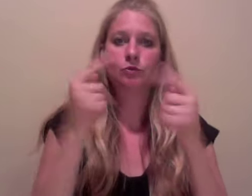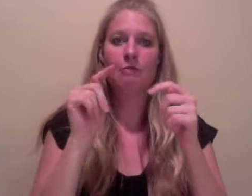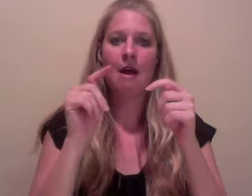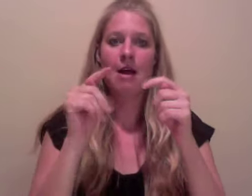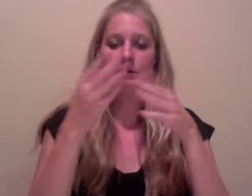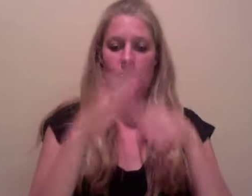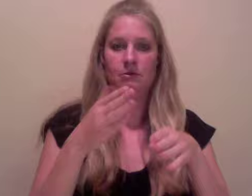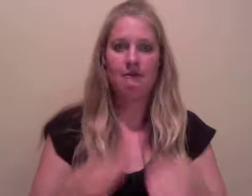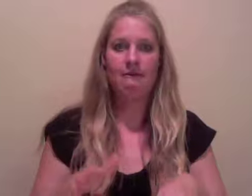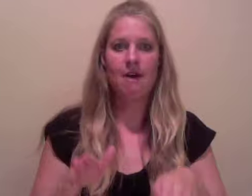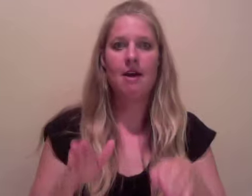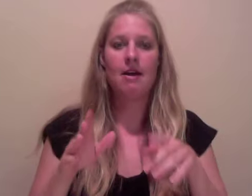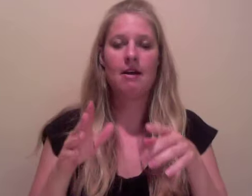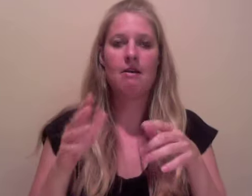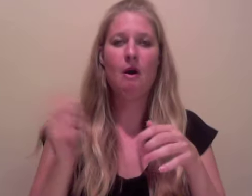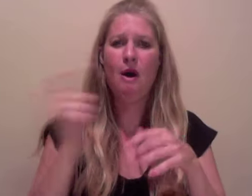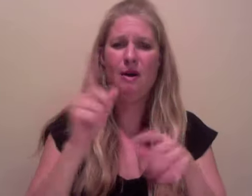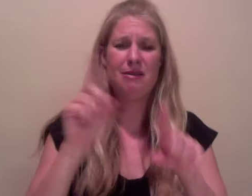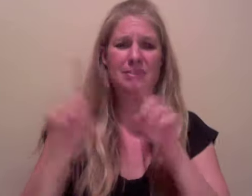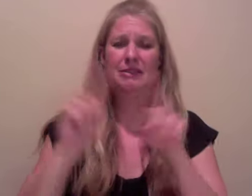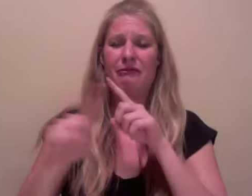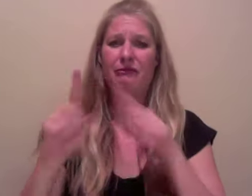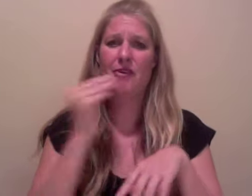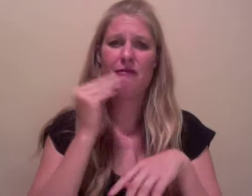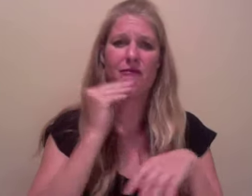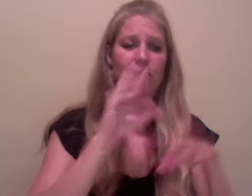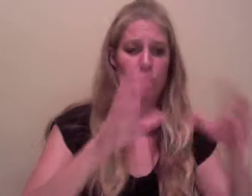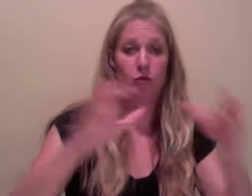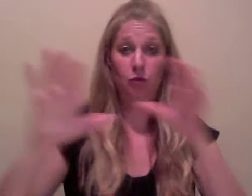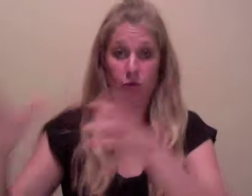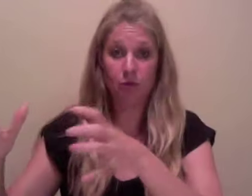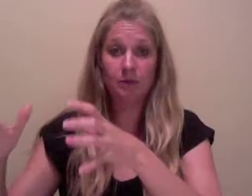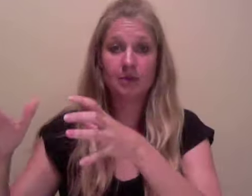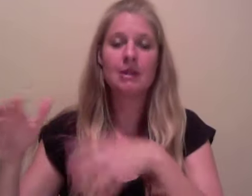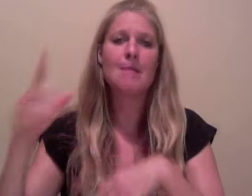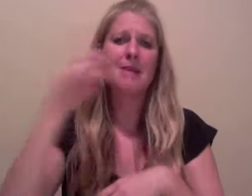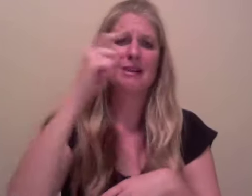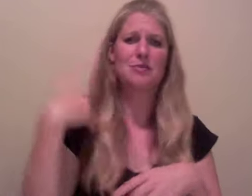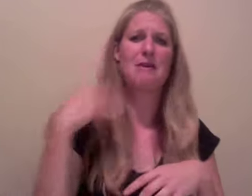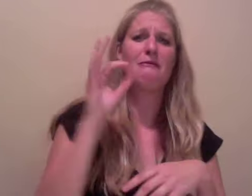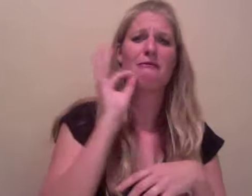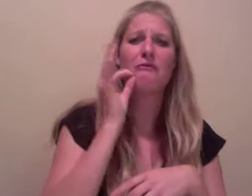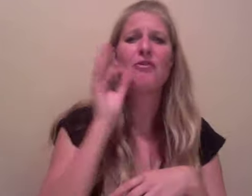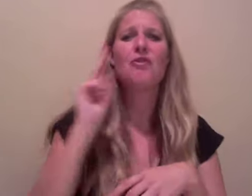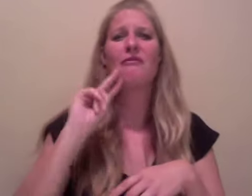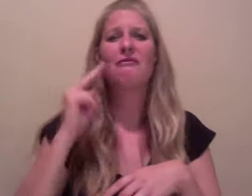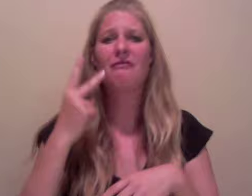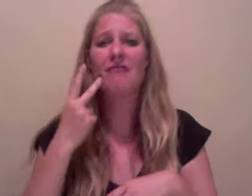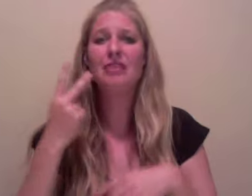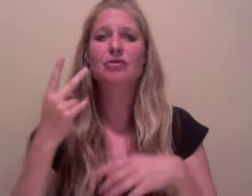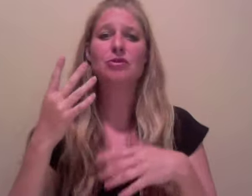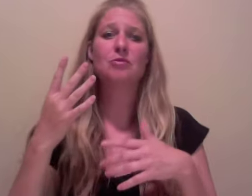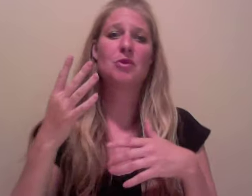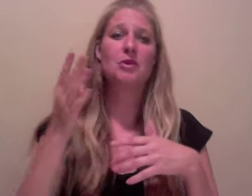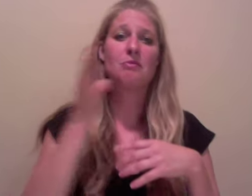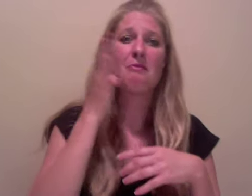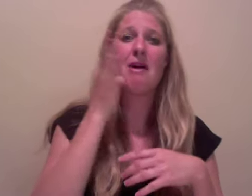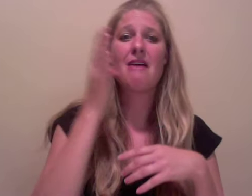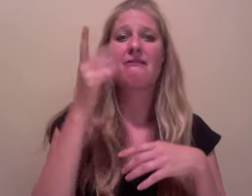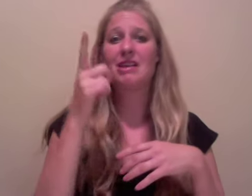way to try to divide all the different kinds of food groups? Because we have fruit and vegetables,